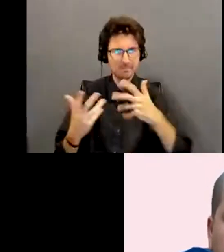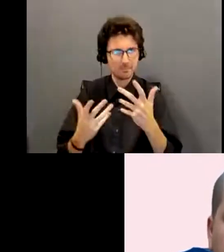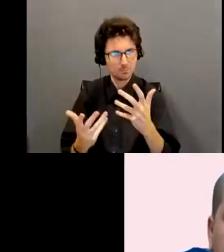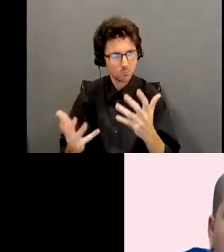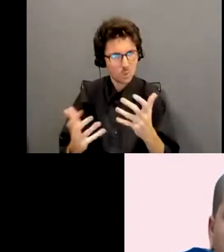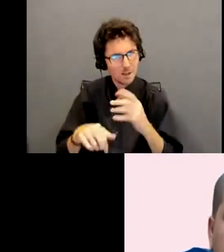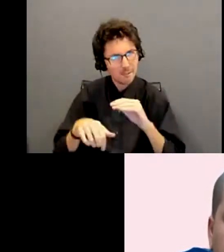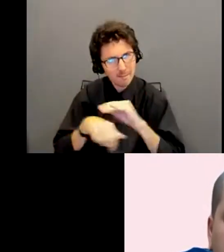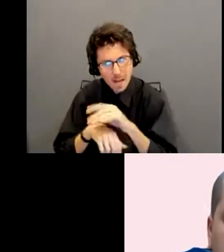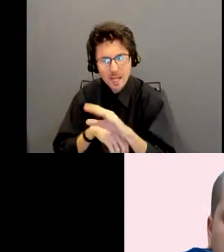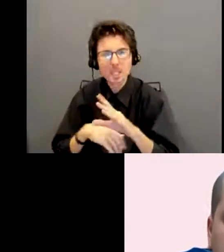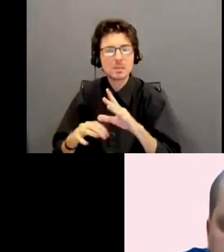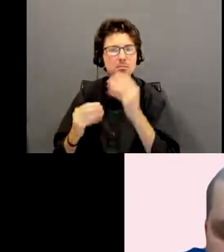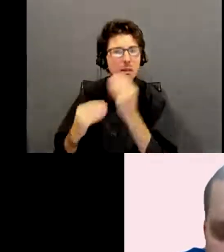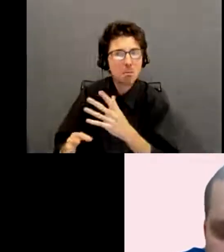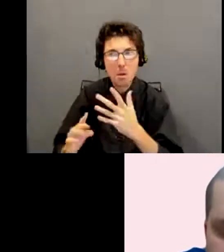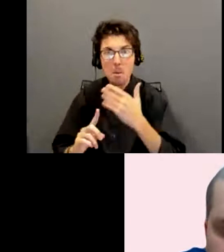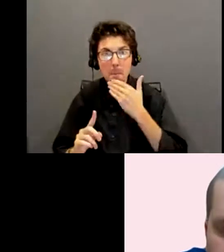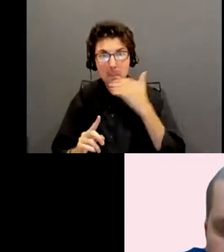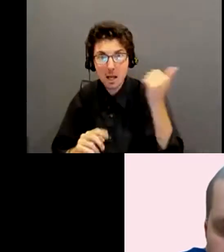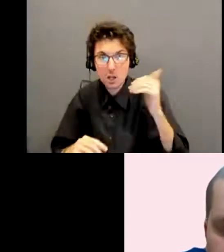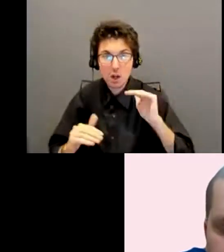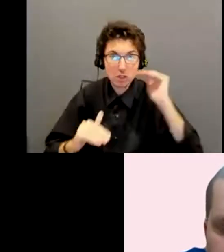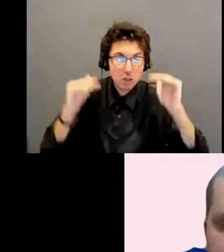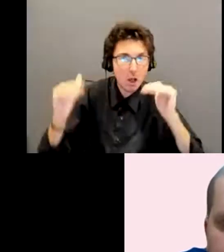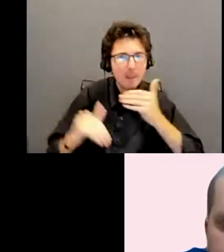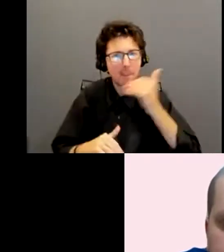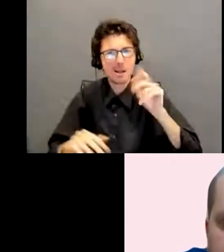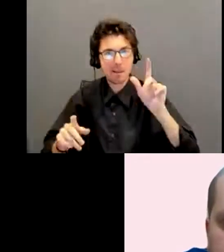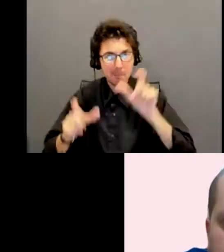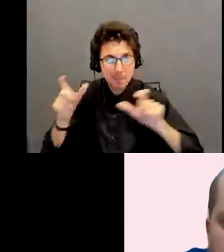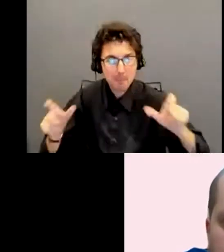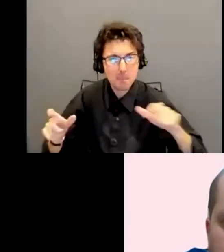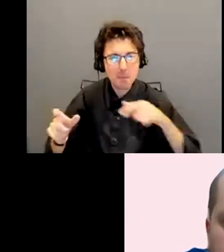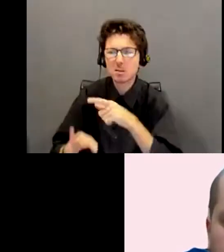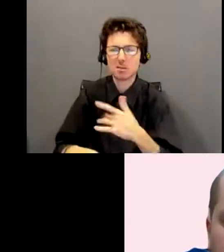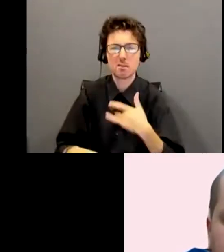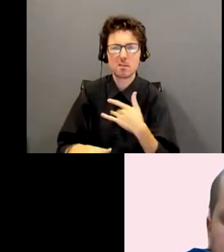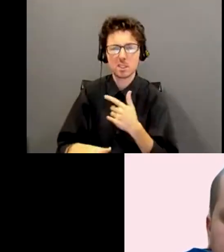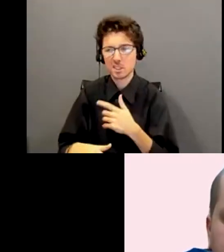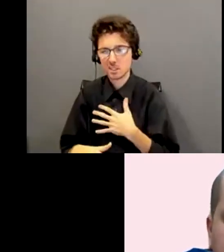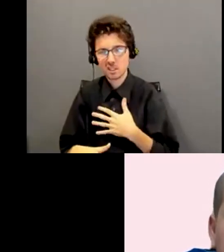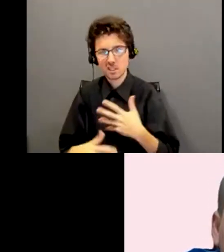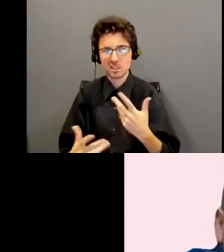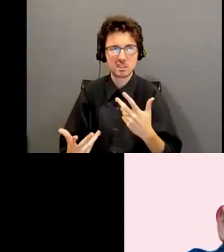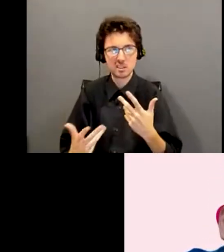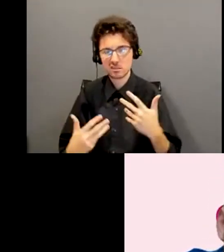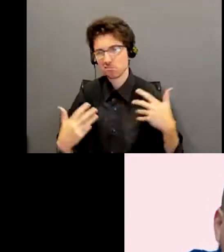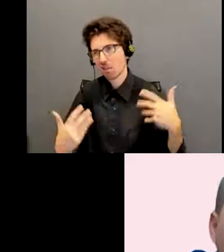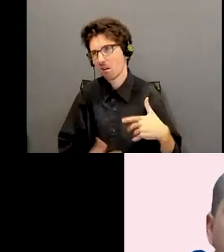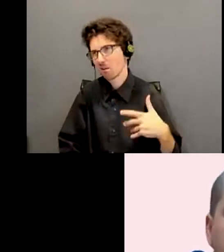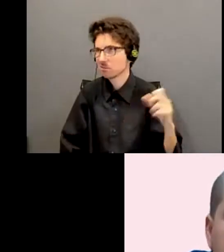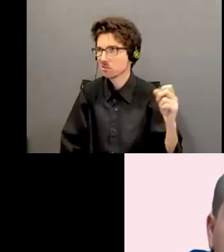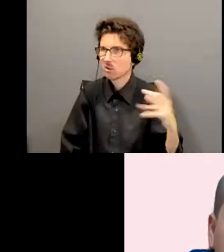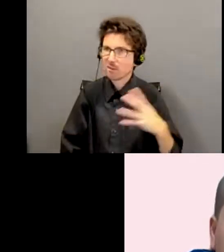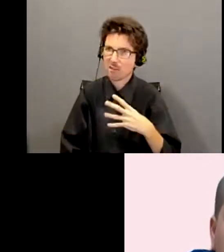be better adults, to be better persons, and not preventing them any kind of skill that